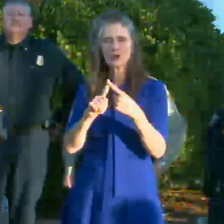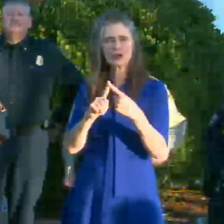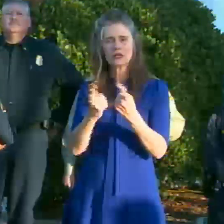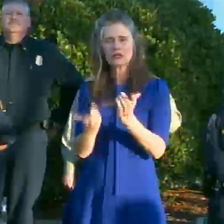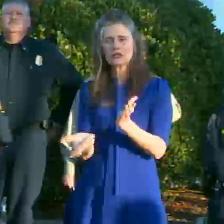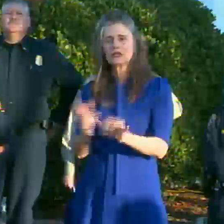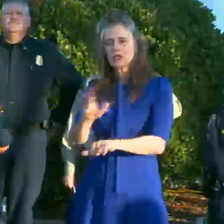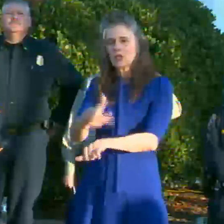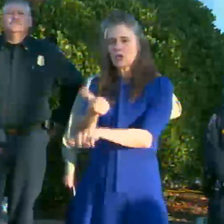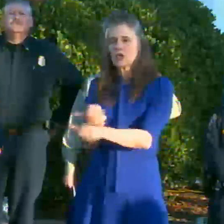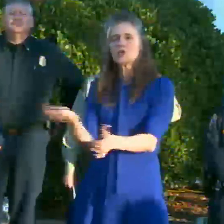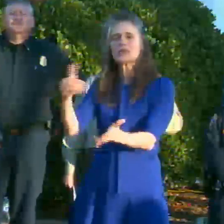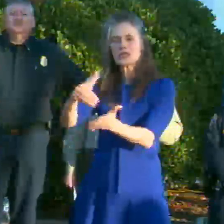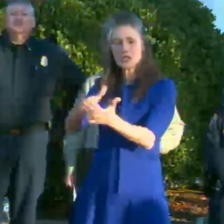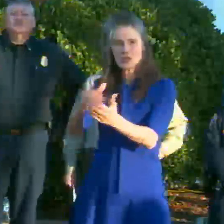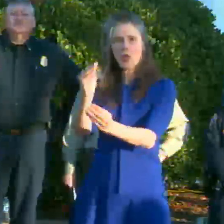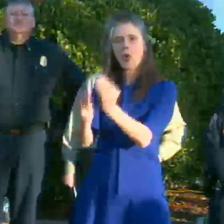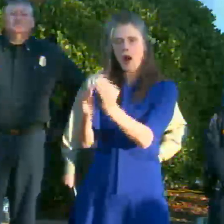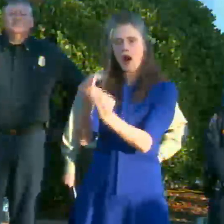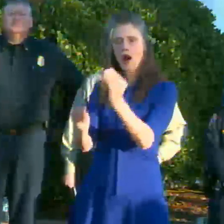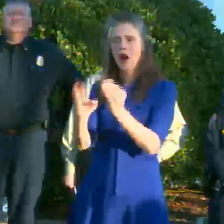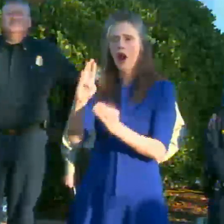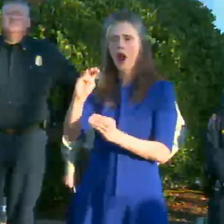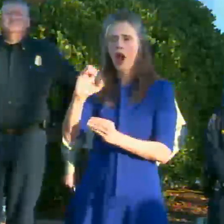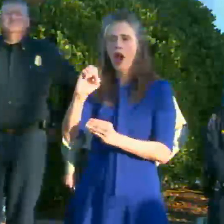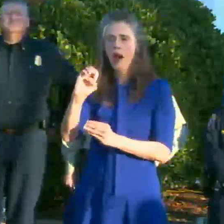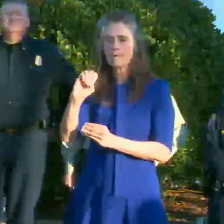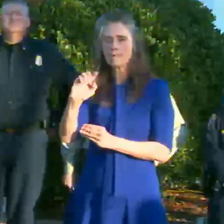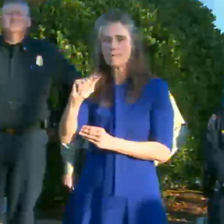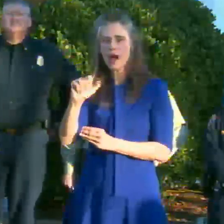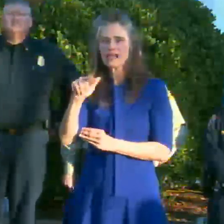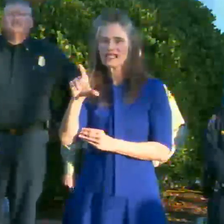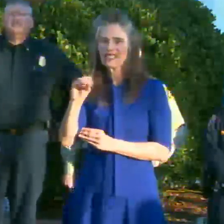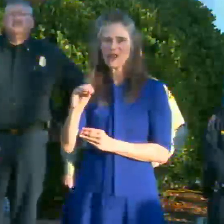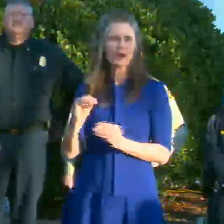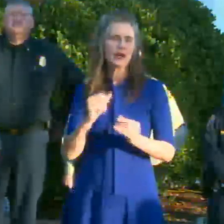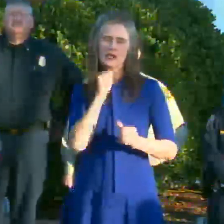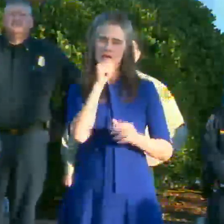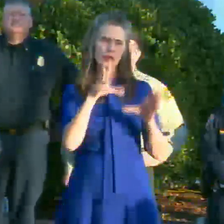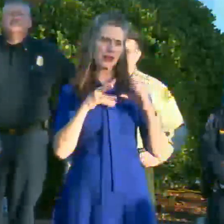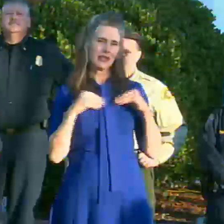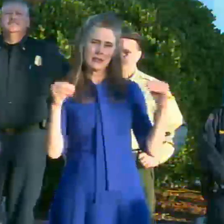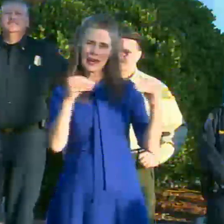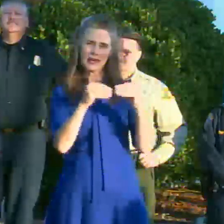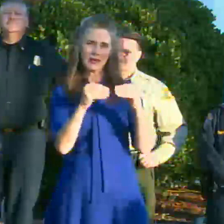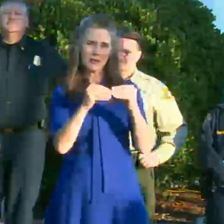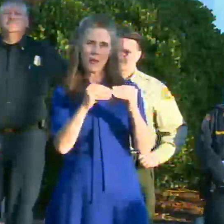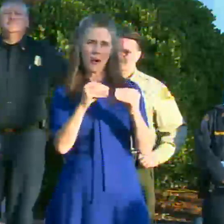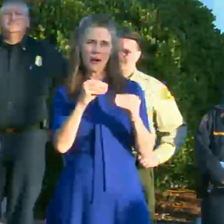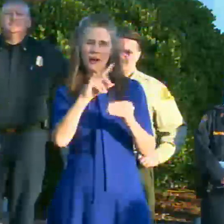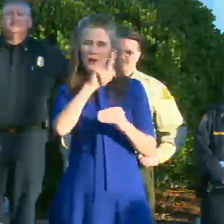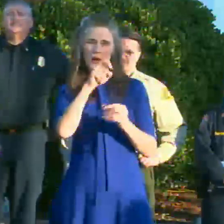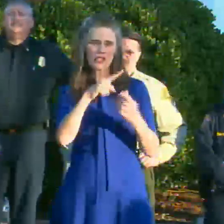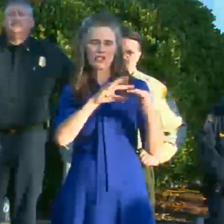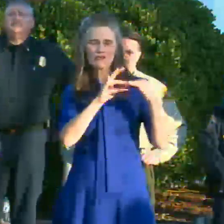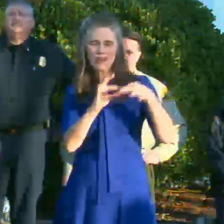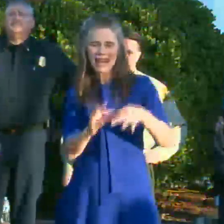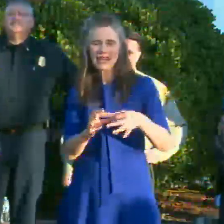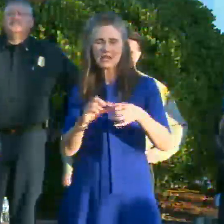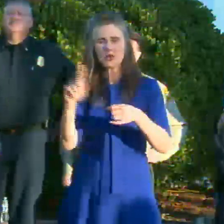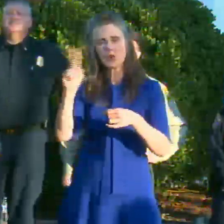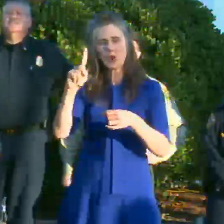So we're not going to take any more questions on the storm debris or the dumping of the storm debris. A press release is coming out